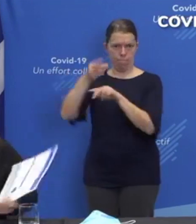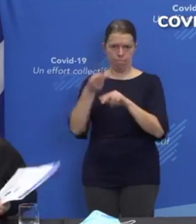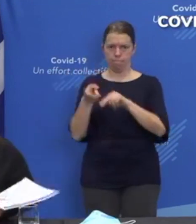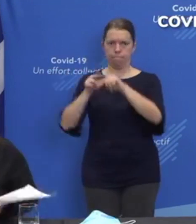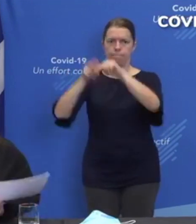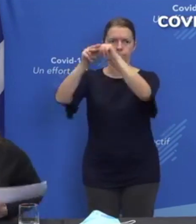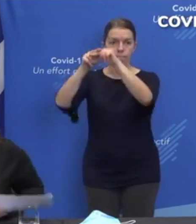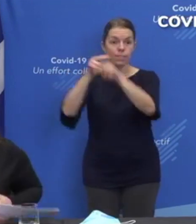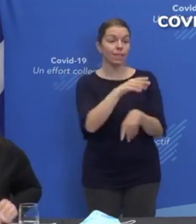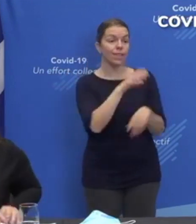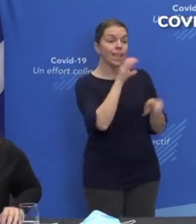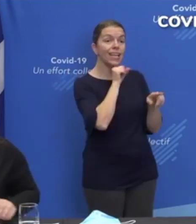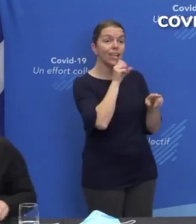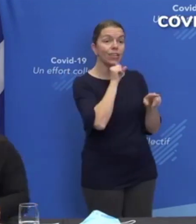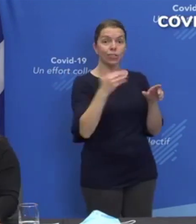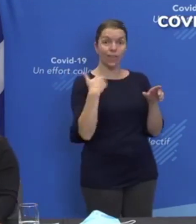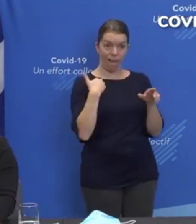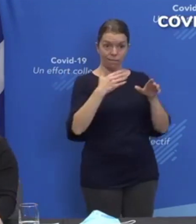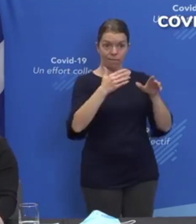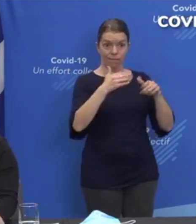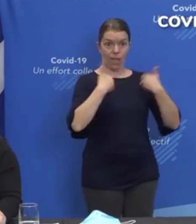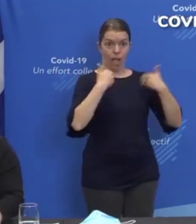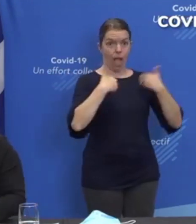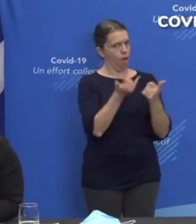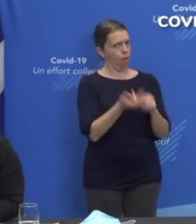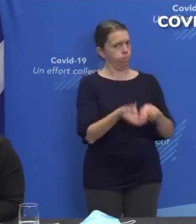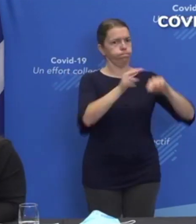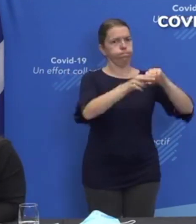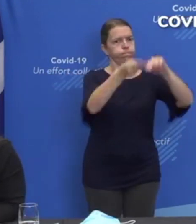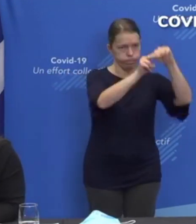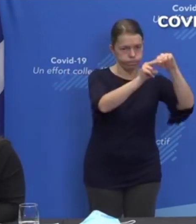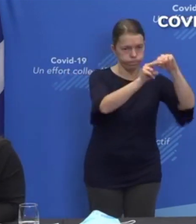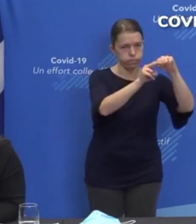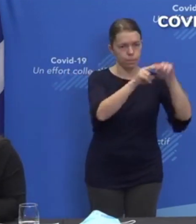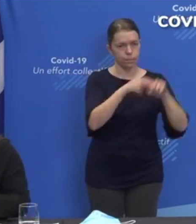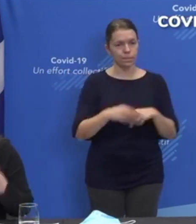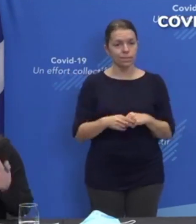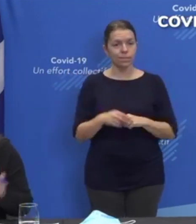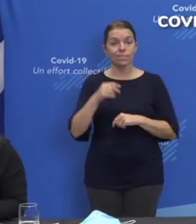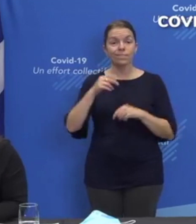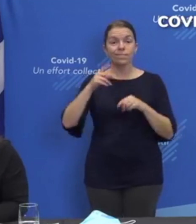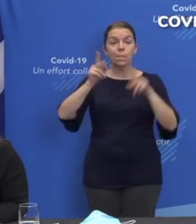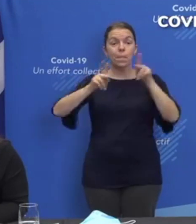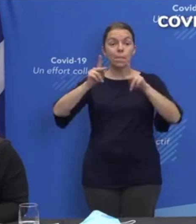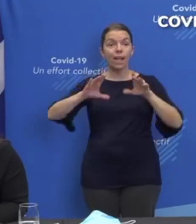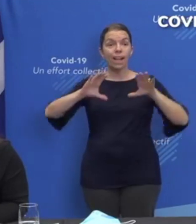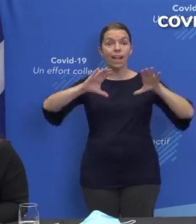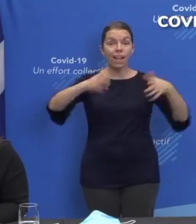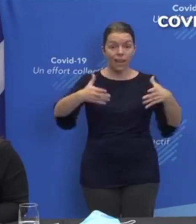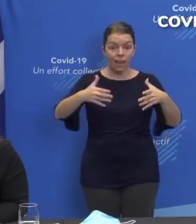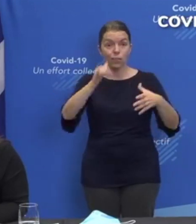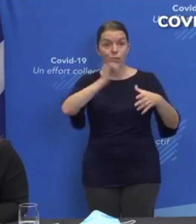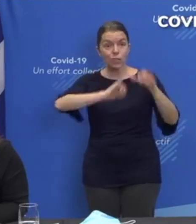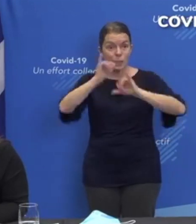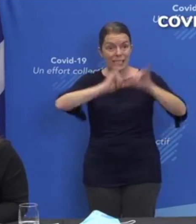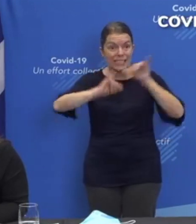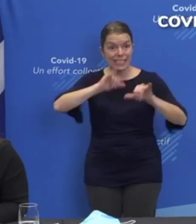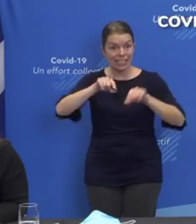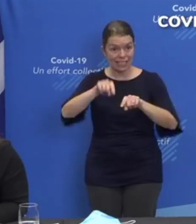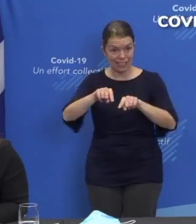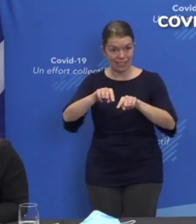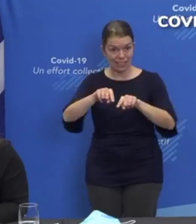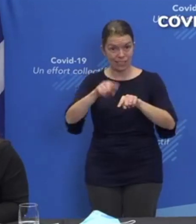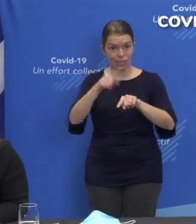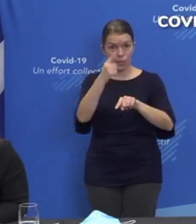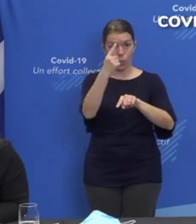increase. For alcohol, we have a third of the population saying that they have increased their consumption, mainly 18 to 34